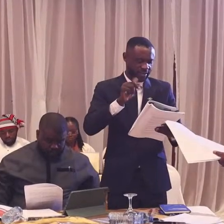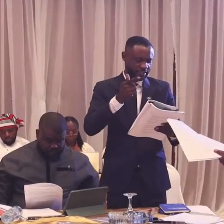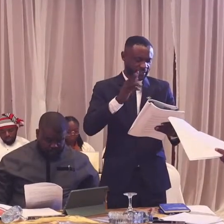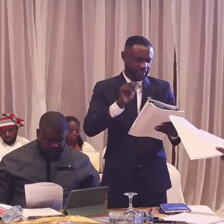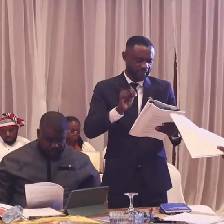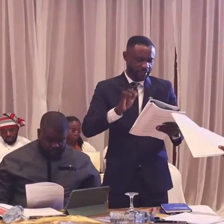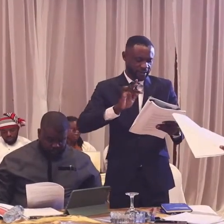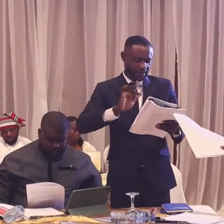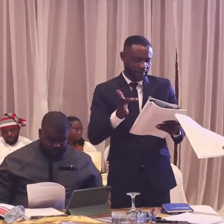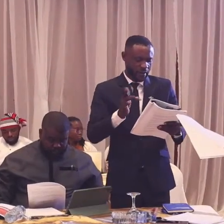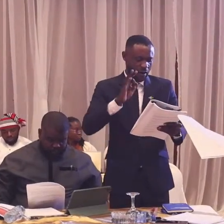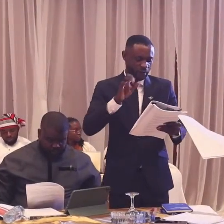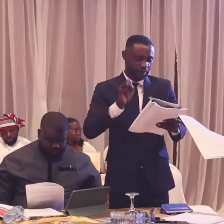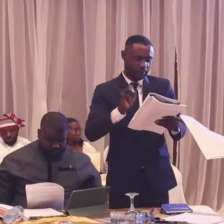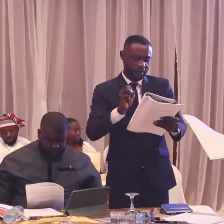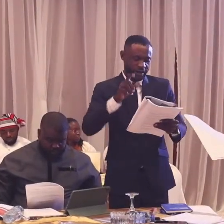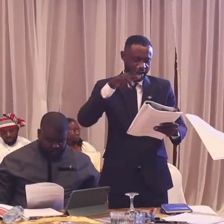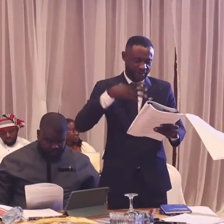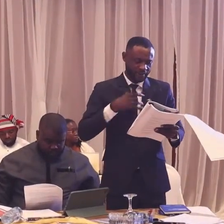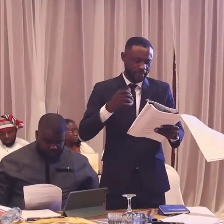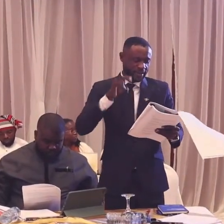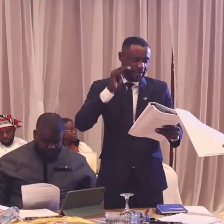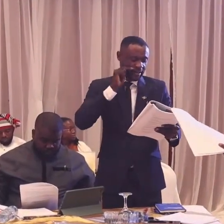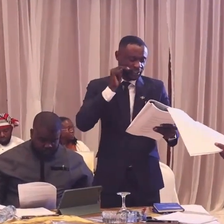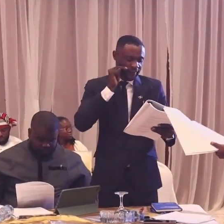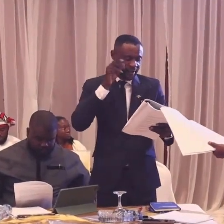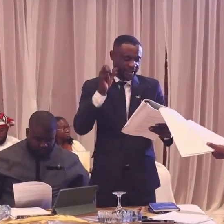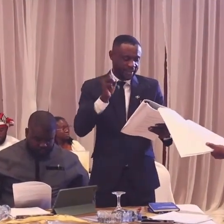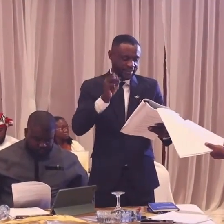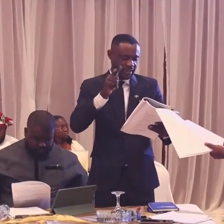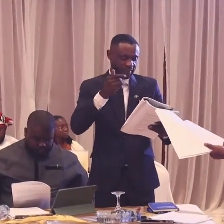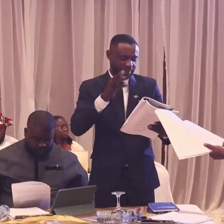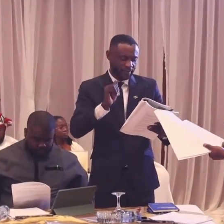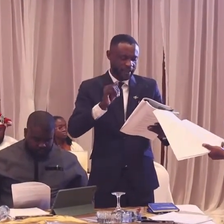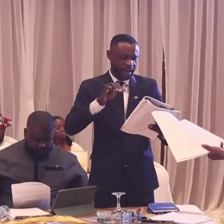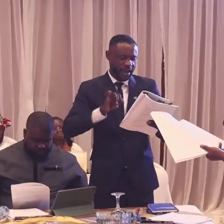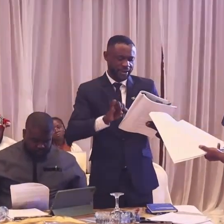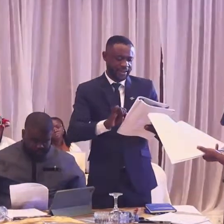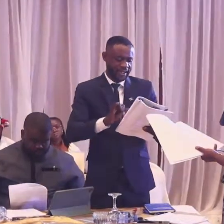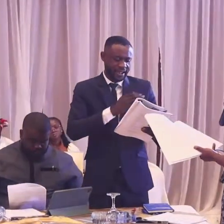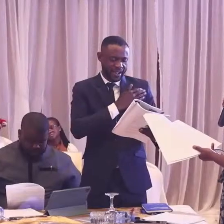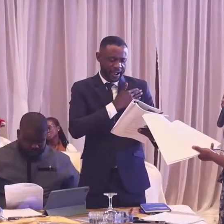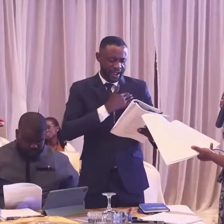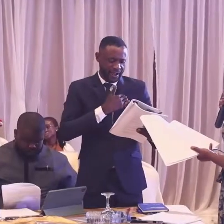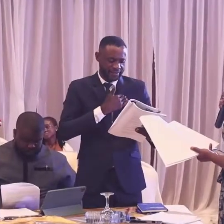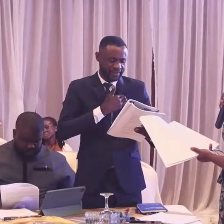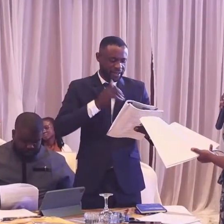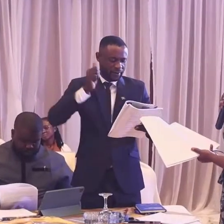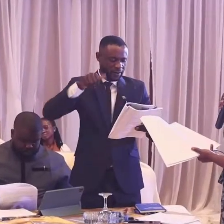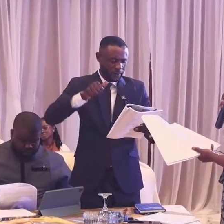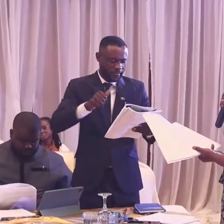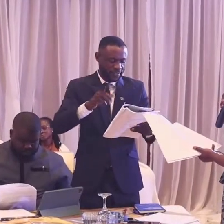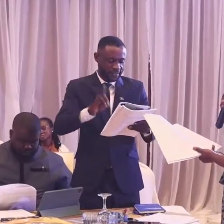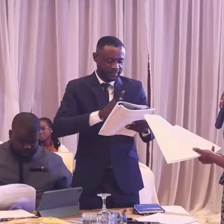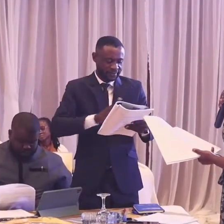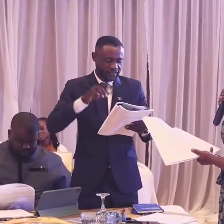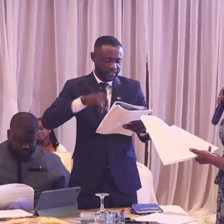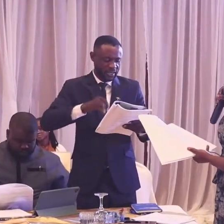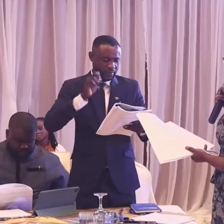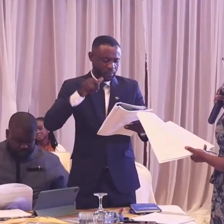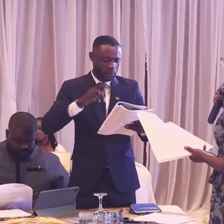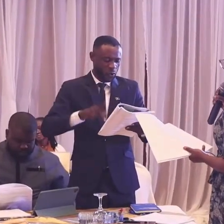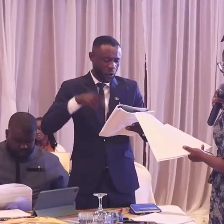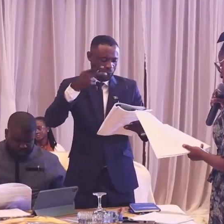aware of the negative implications of such incidents on Nigeria's global image and the